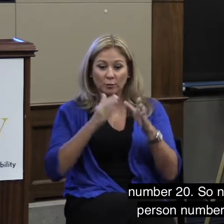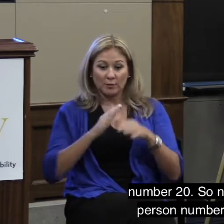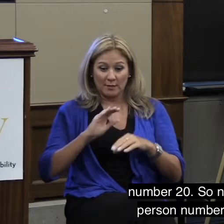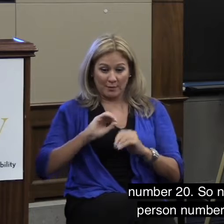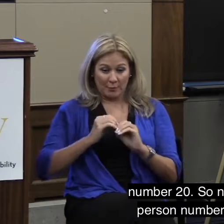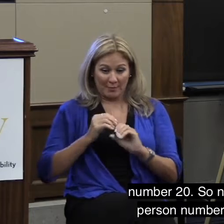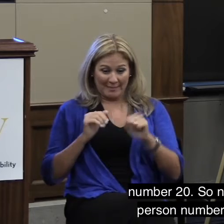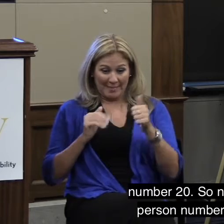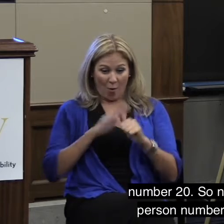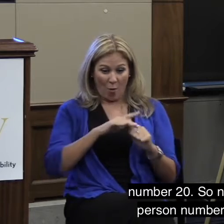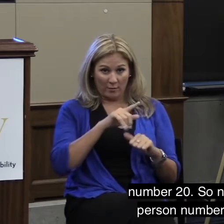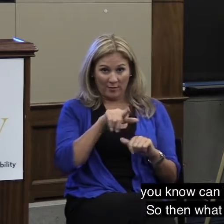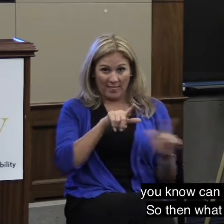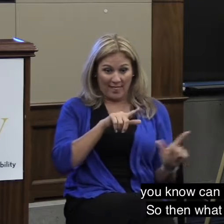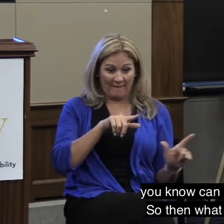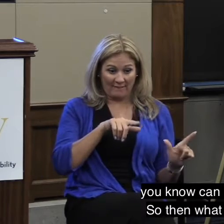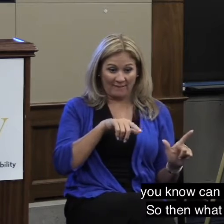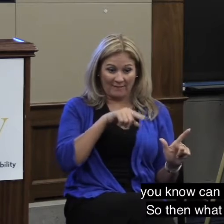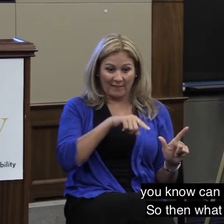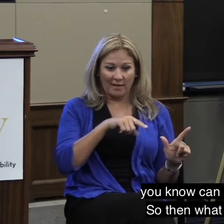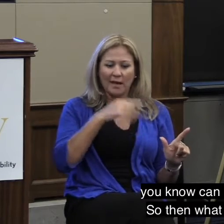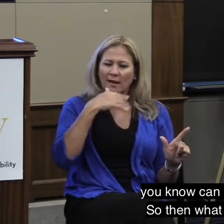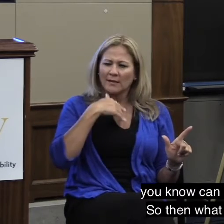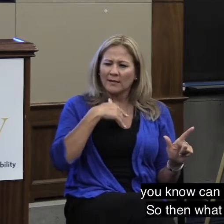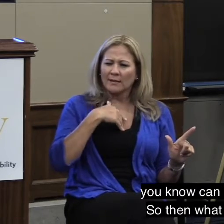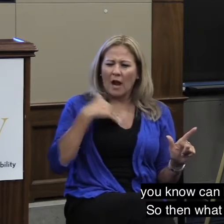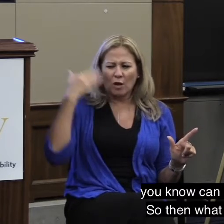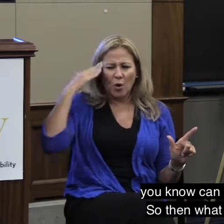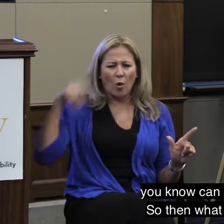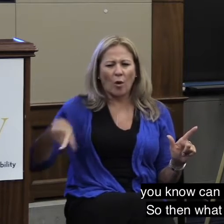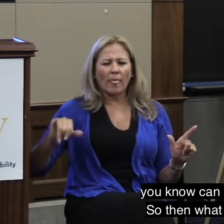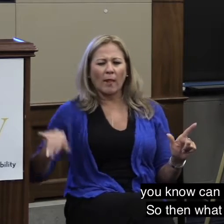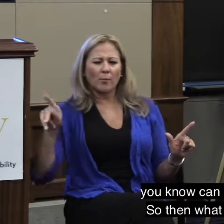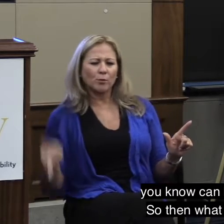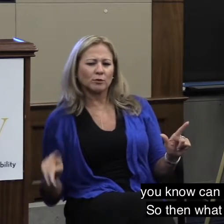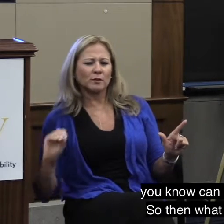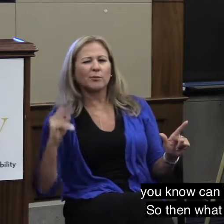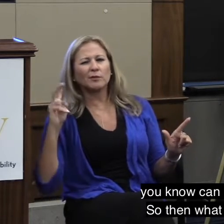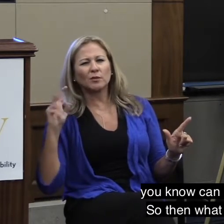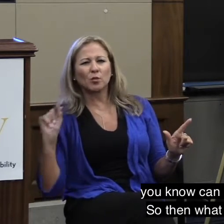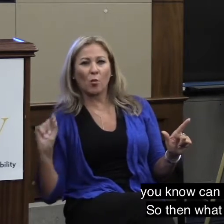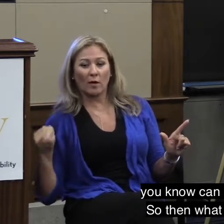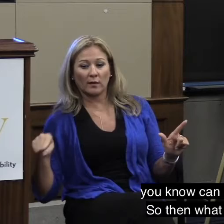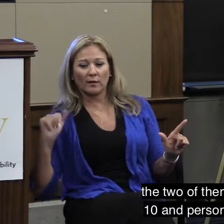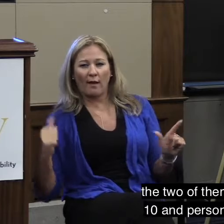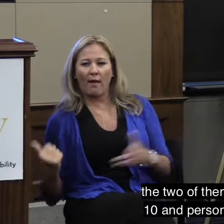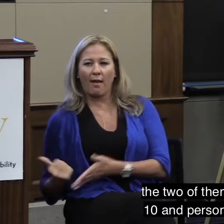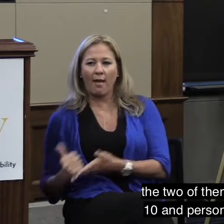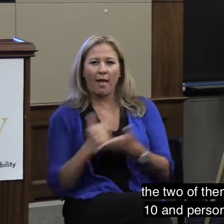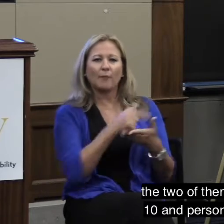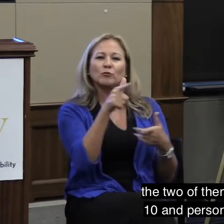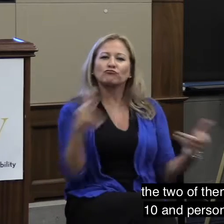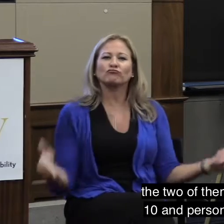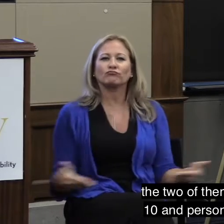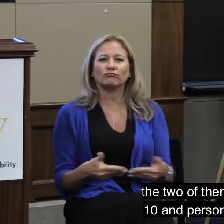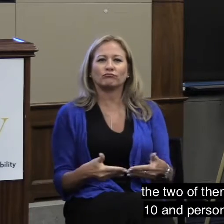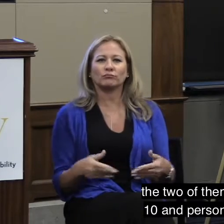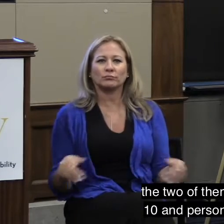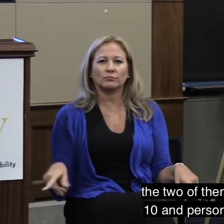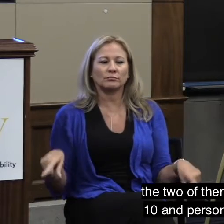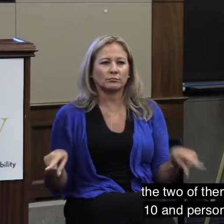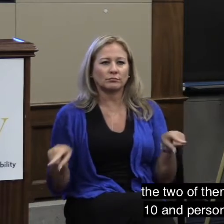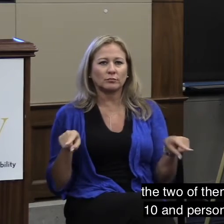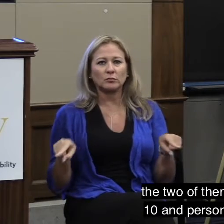left has a need that you know can be met by person number 20. So then what you then do is you introduce the two of them together, and